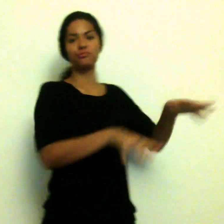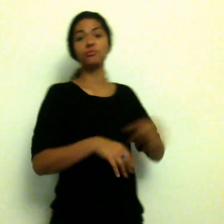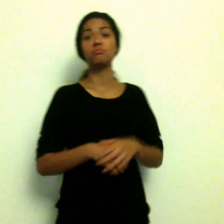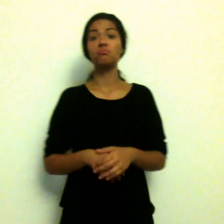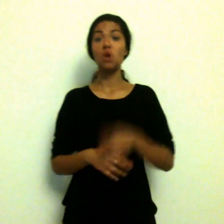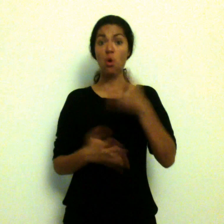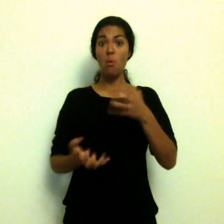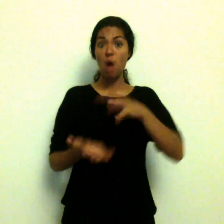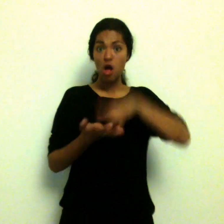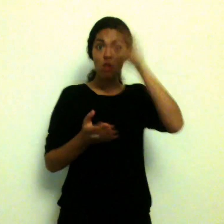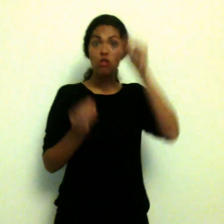www.rzim.org.